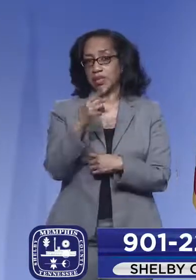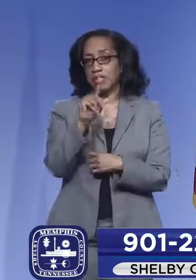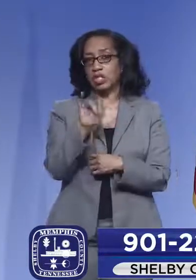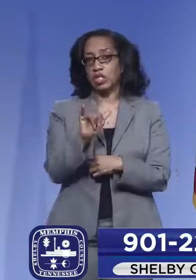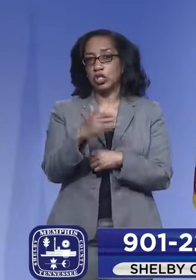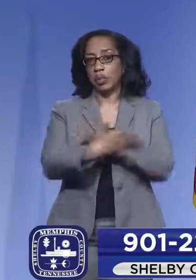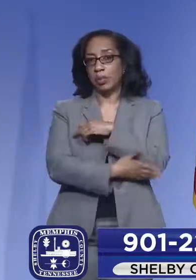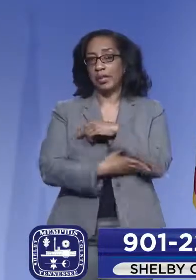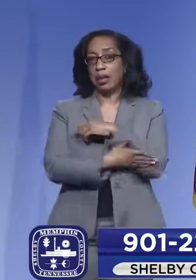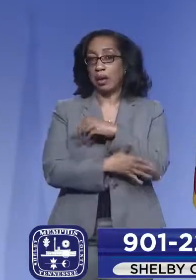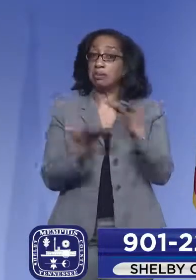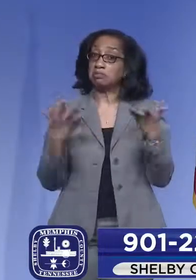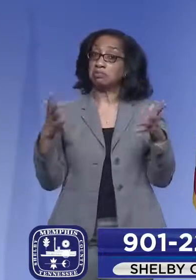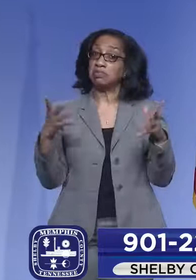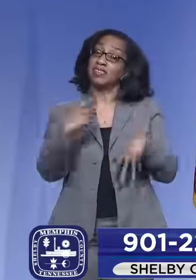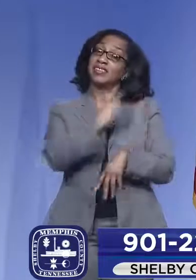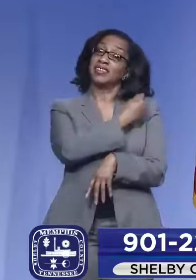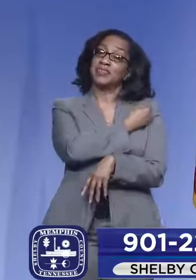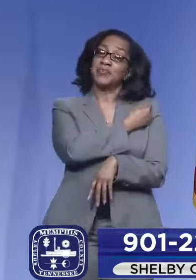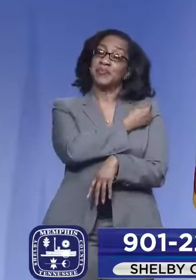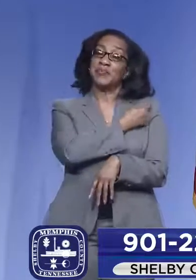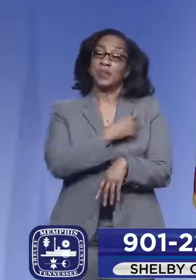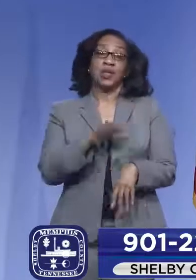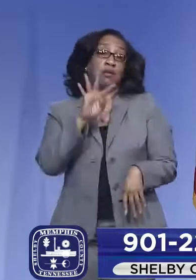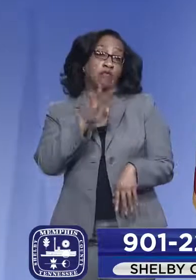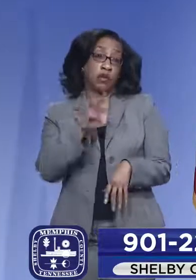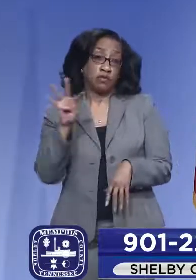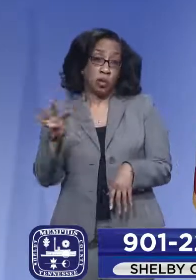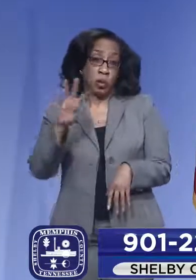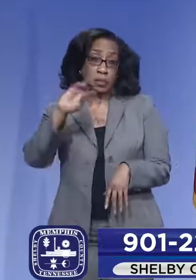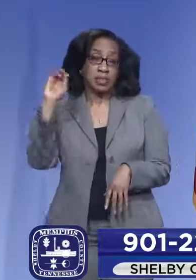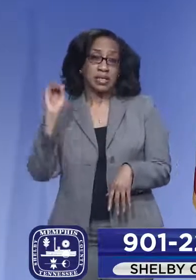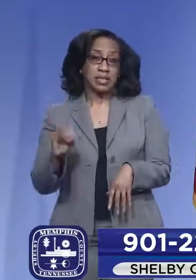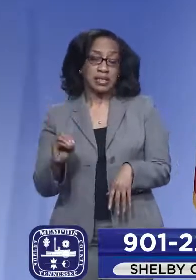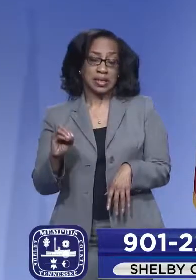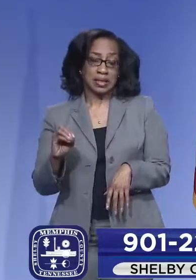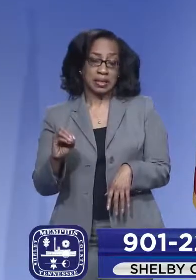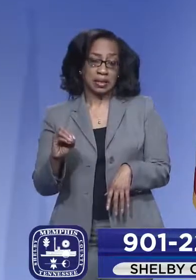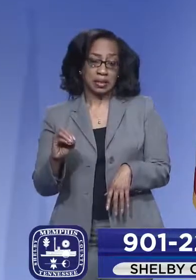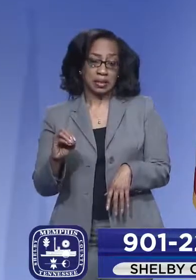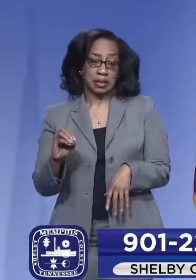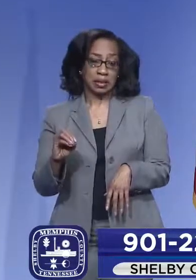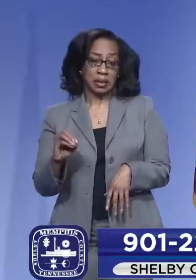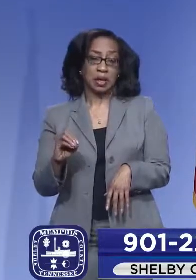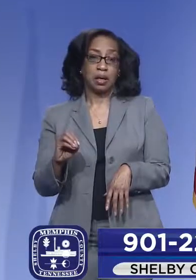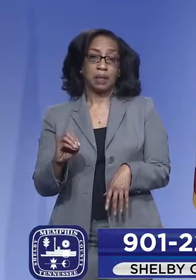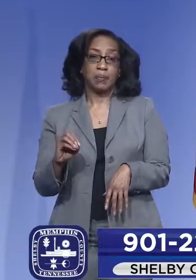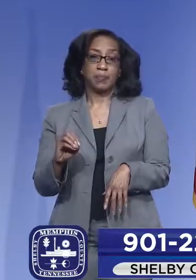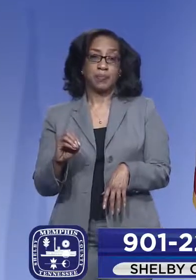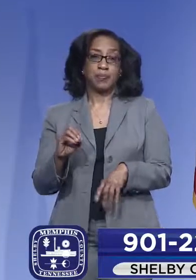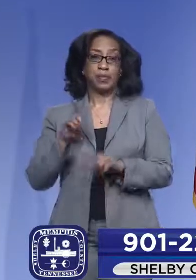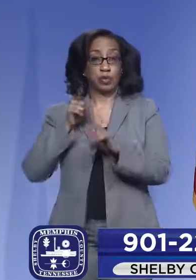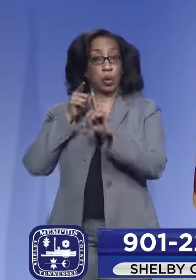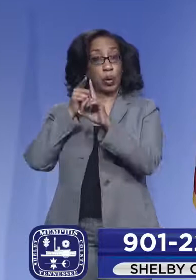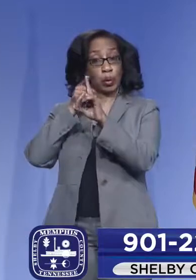vaccinated. And 44% of the vaccine campaign target goal has been